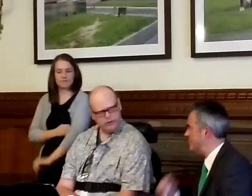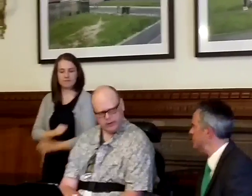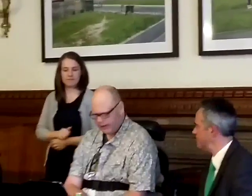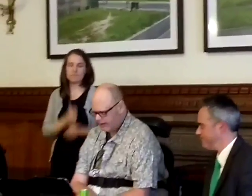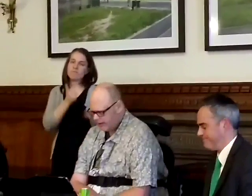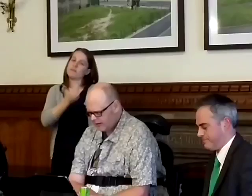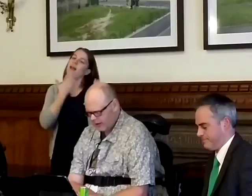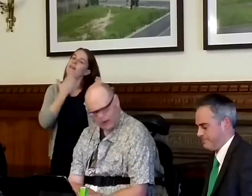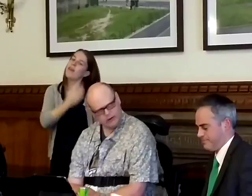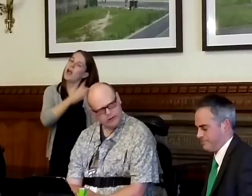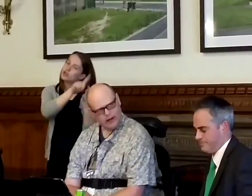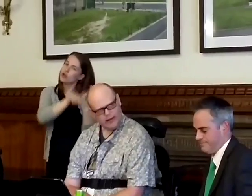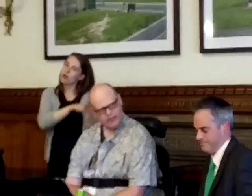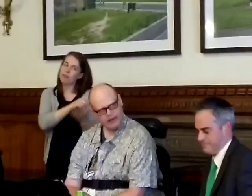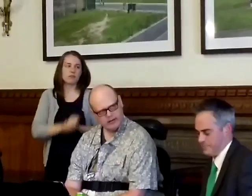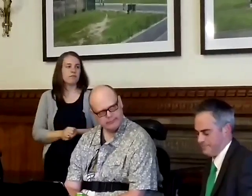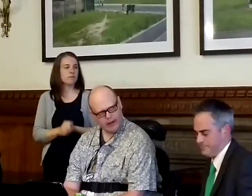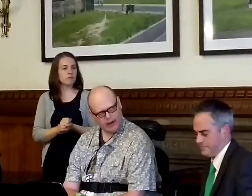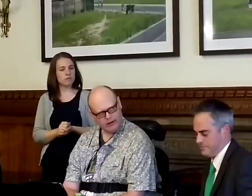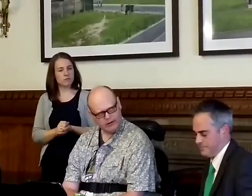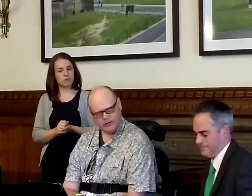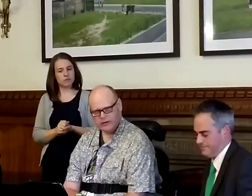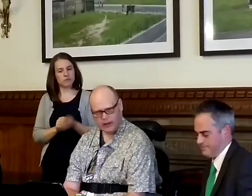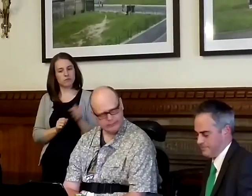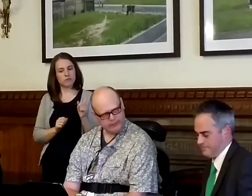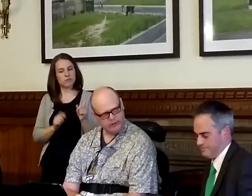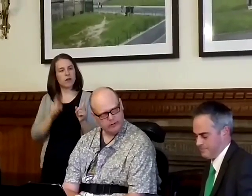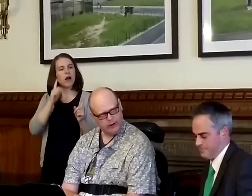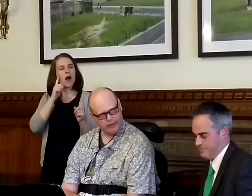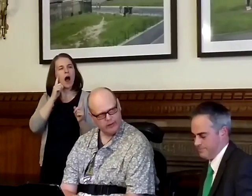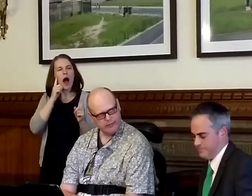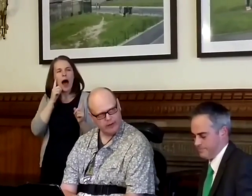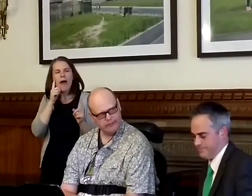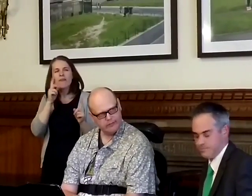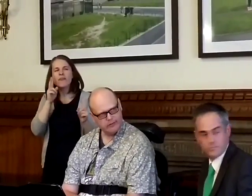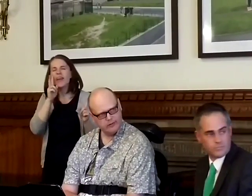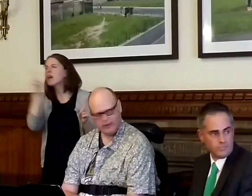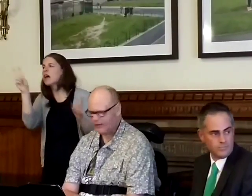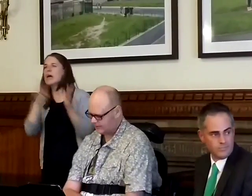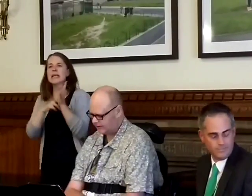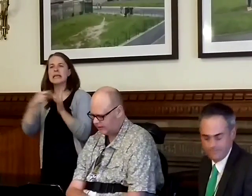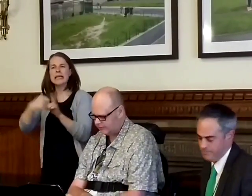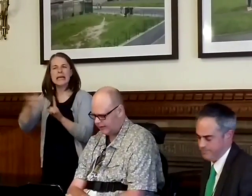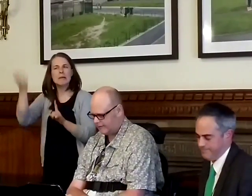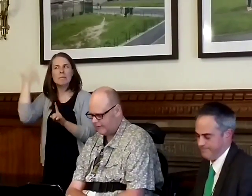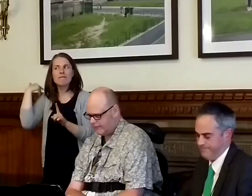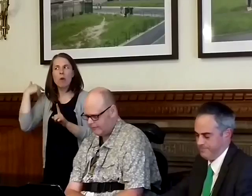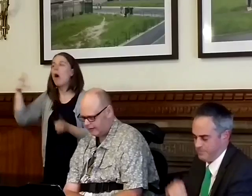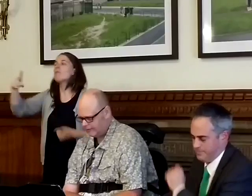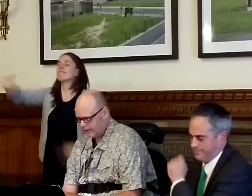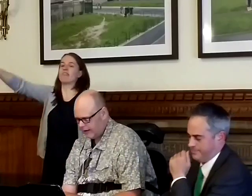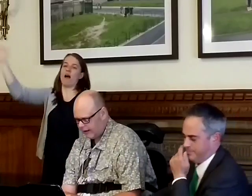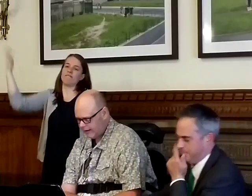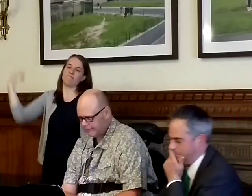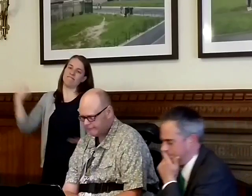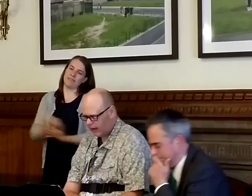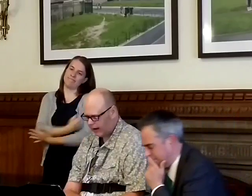Thank you, Jonathan. Adam, I think I had five nicked before, but I think you might have...